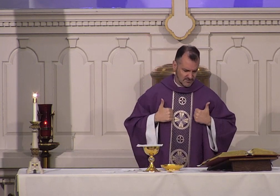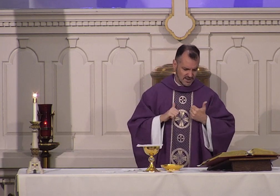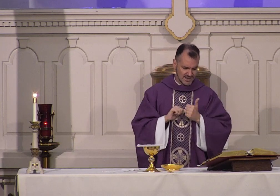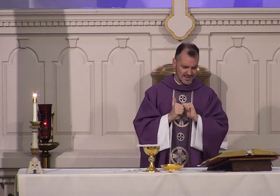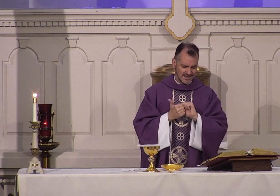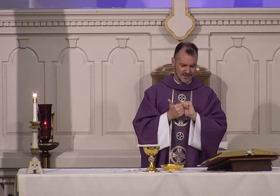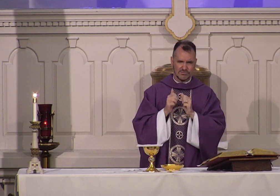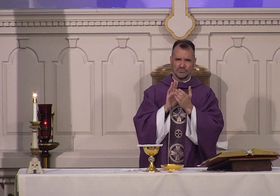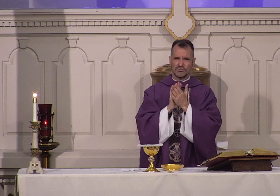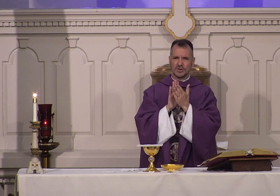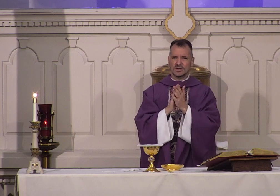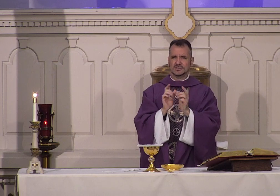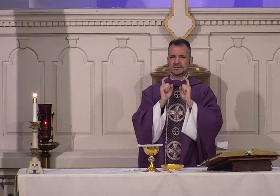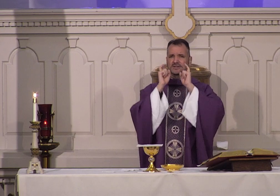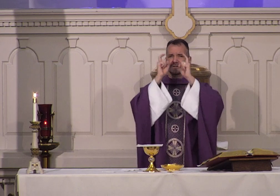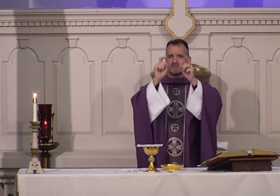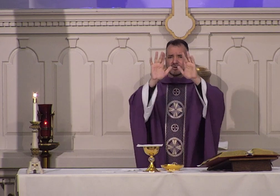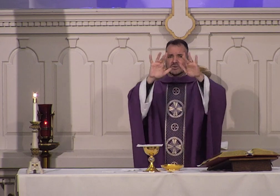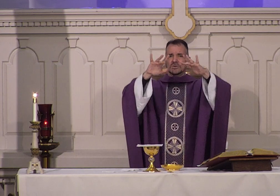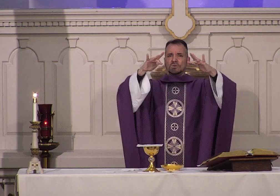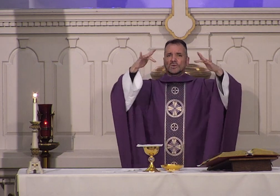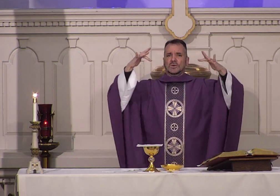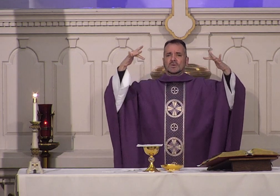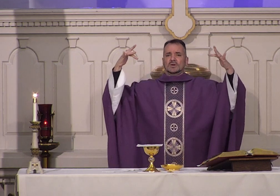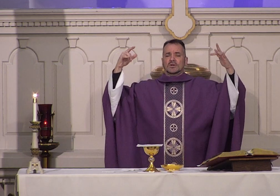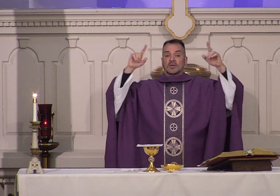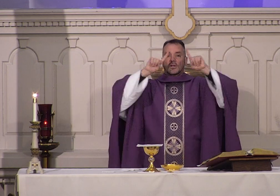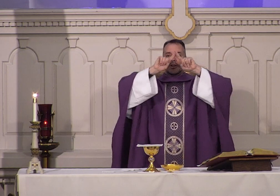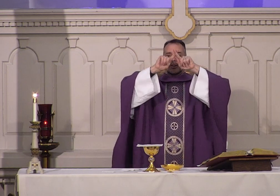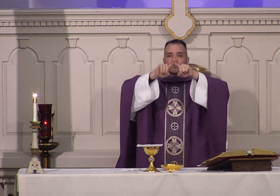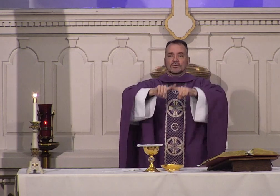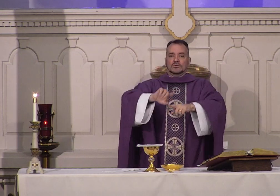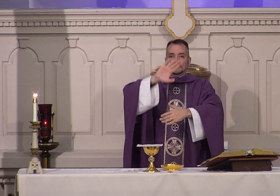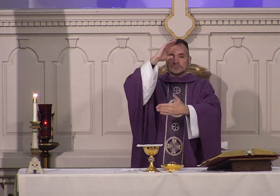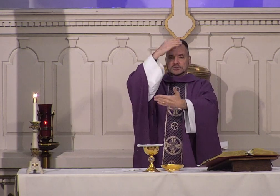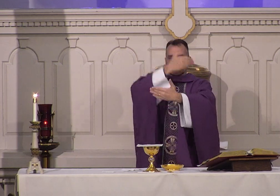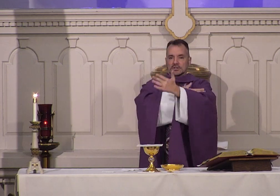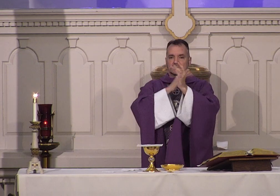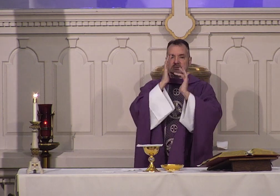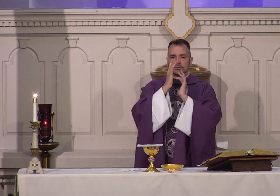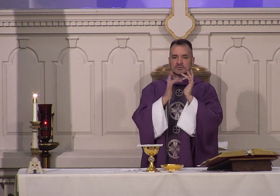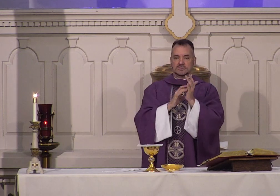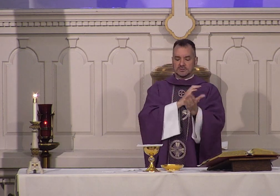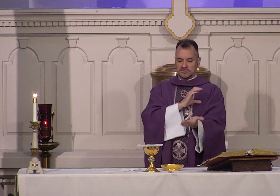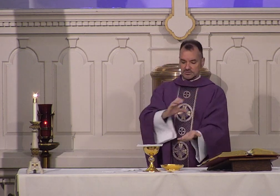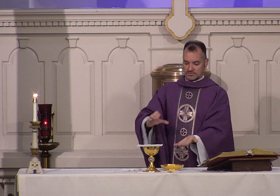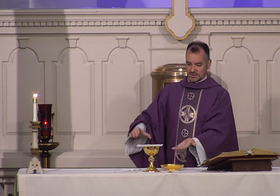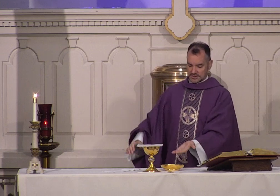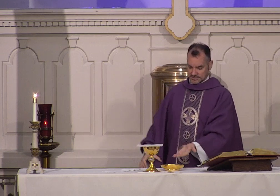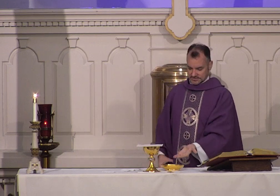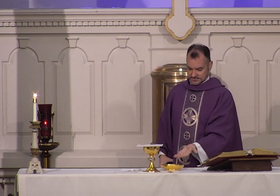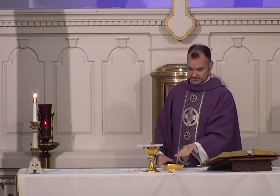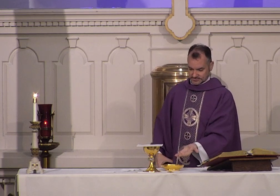we may merit to be co-heirs to eternal life and may praise and glorify you through your Son, Jesus